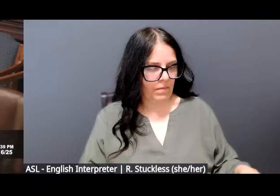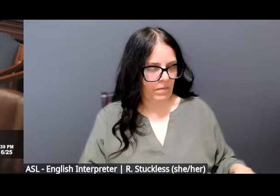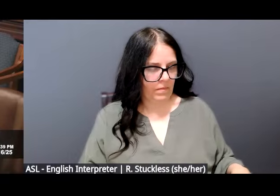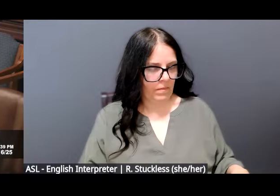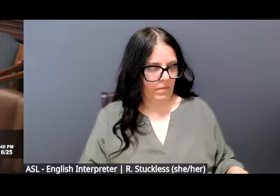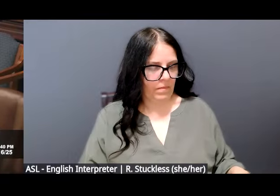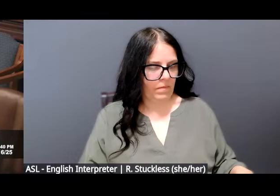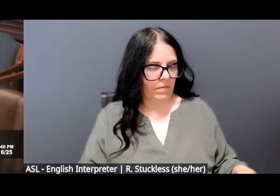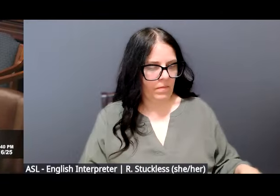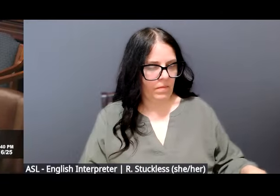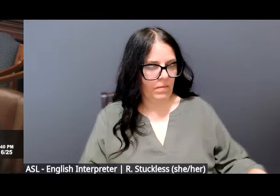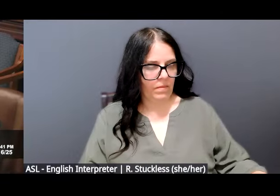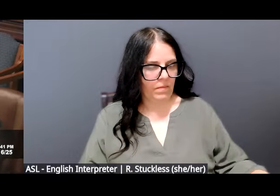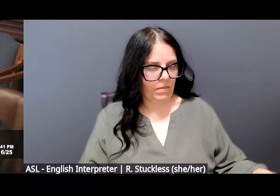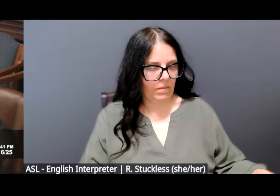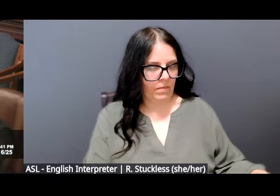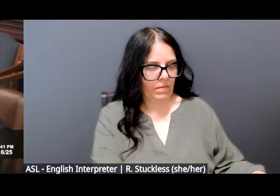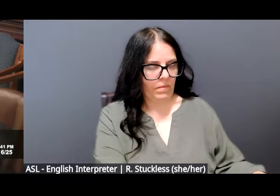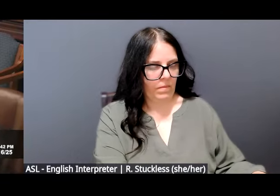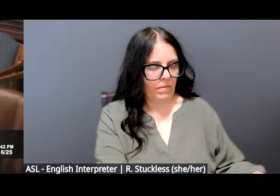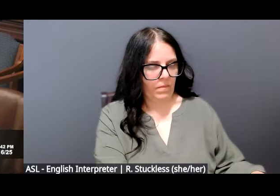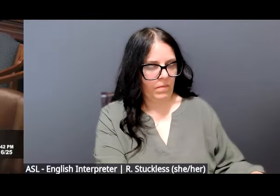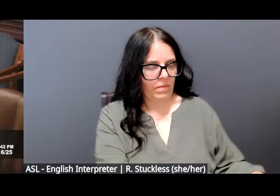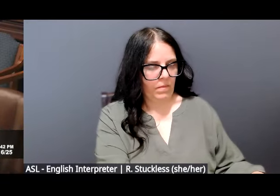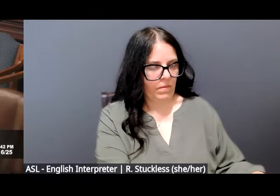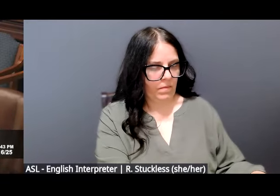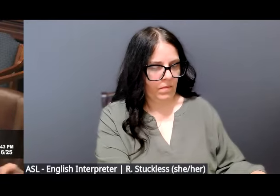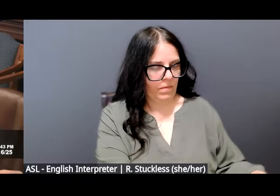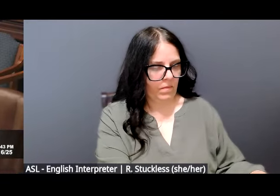Moving along, Oh, wow. item number 5.